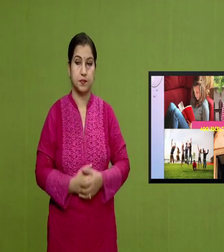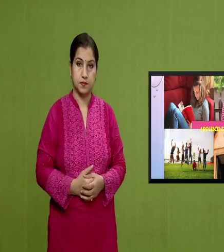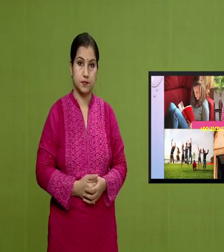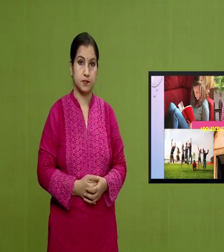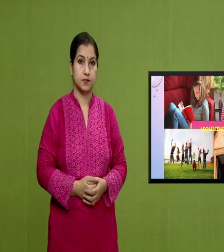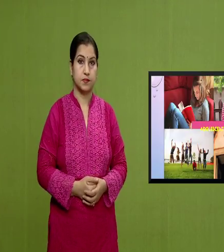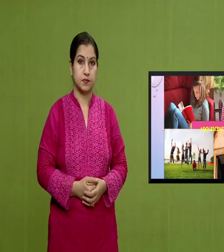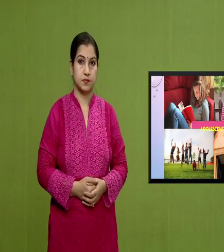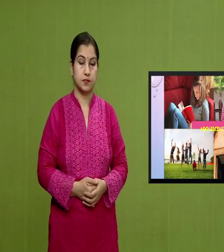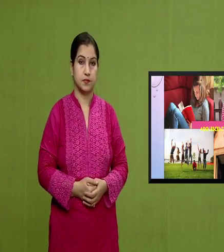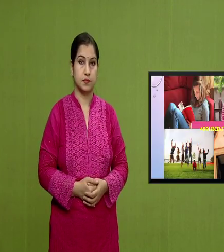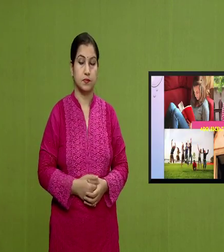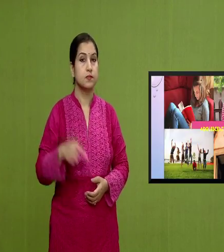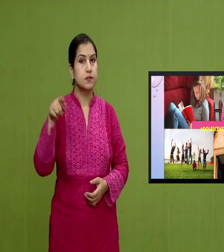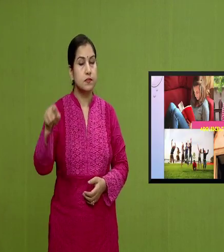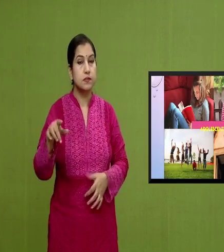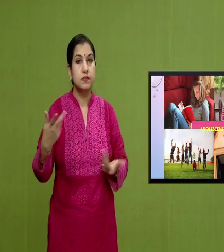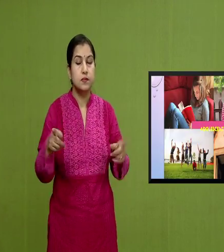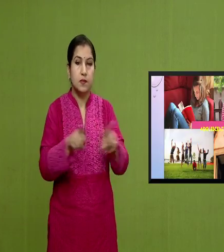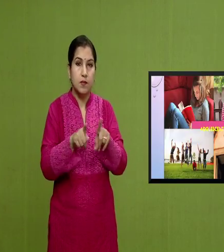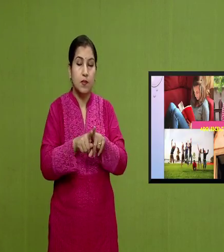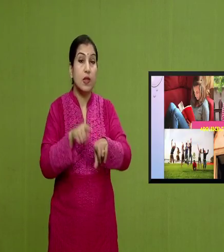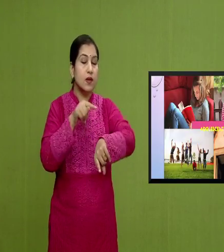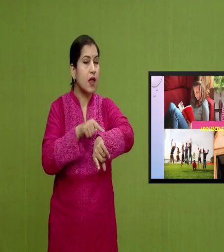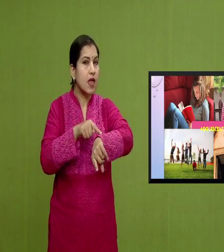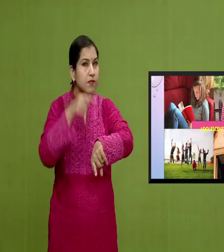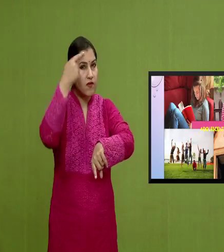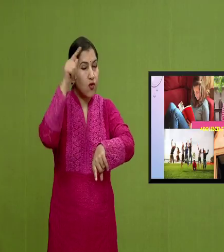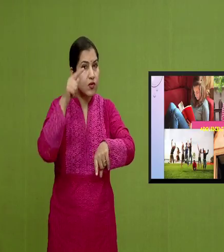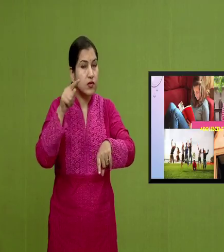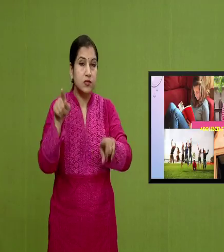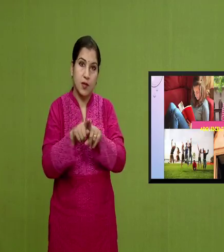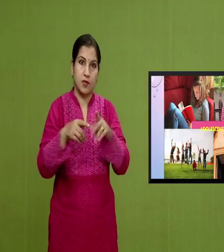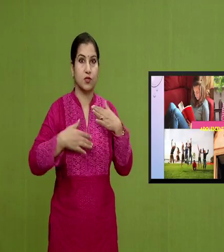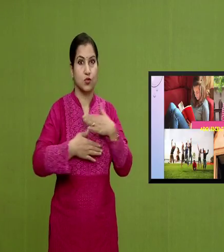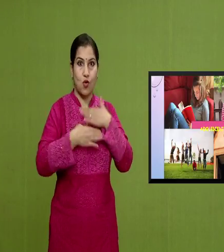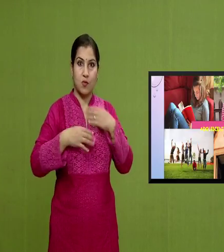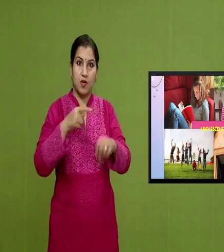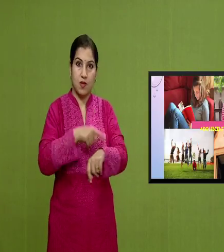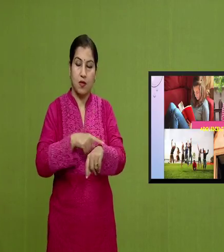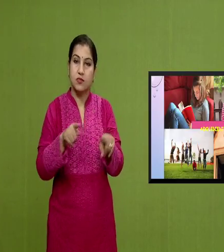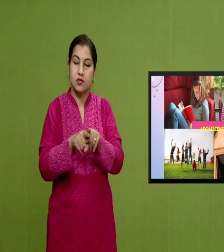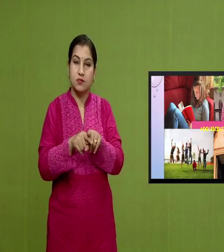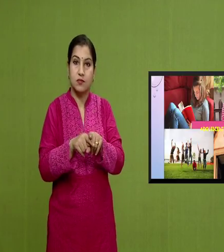It is also the time for enjoyment and thrill for them.